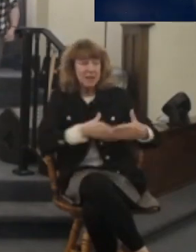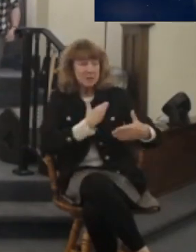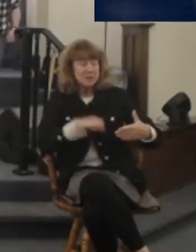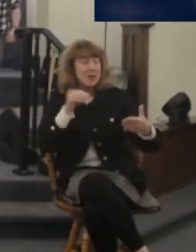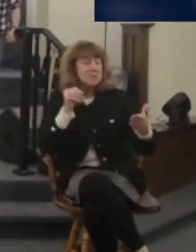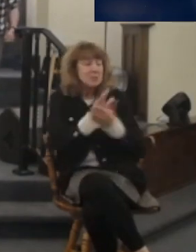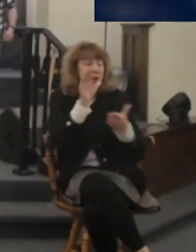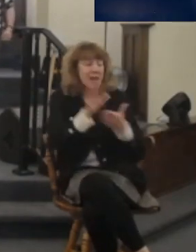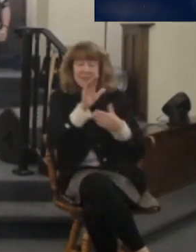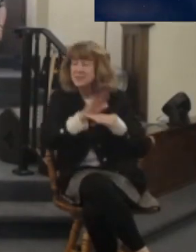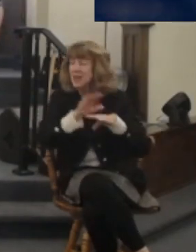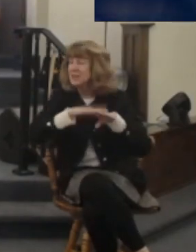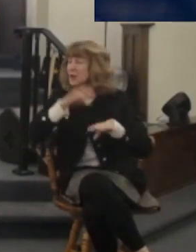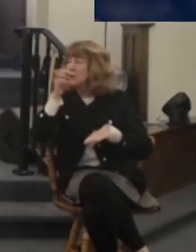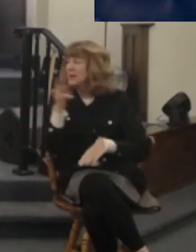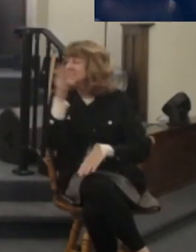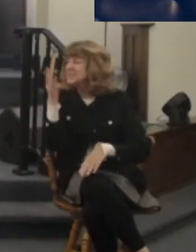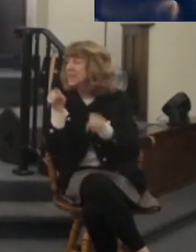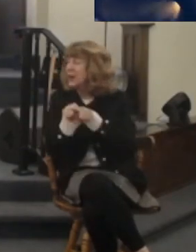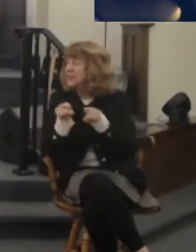it. Thanks, Will.